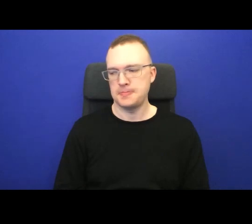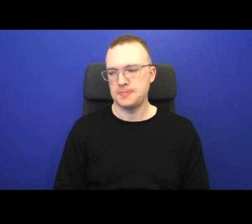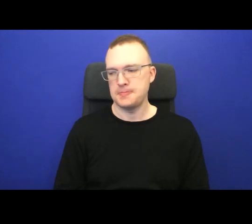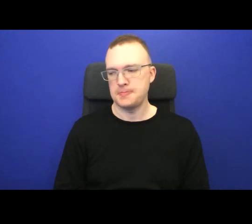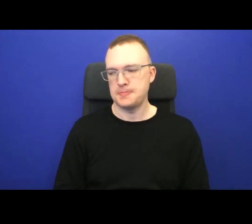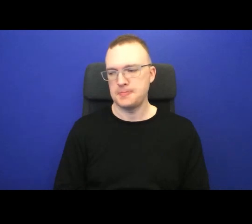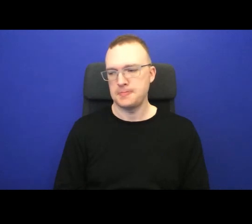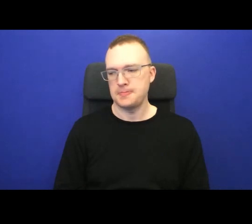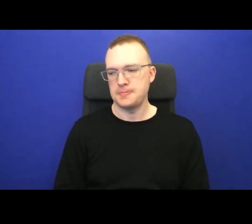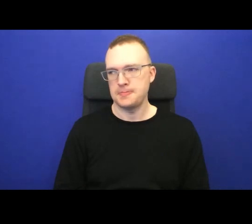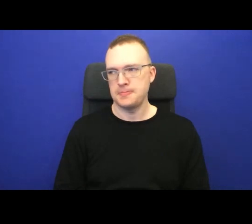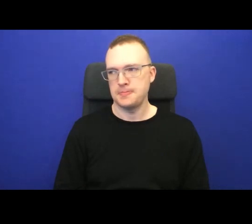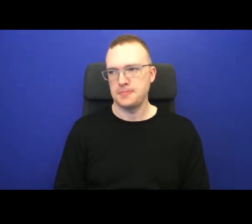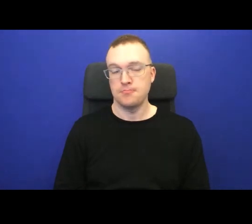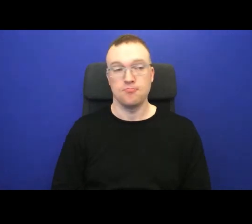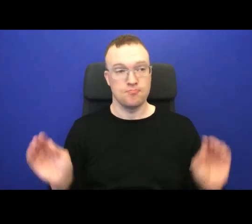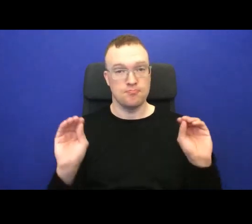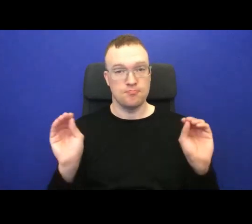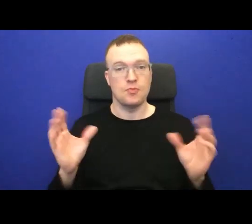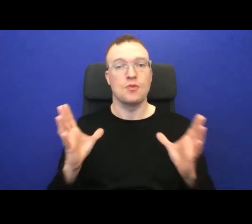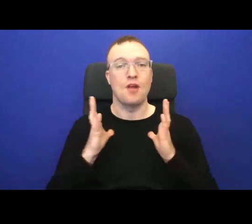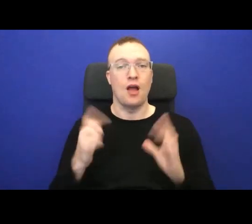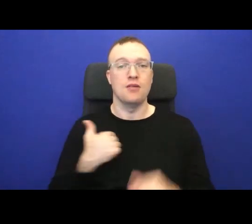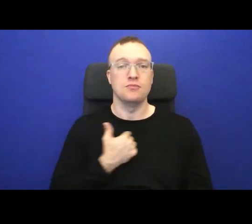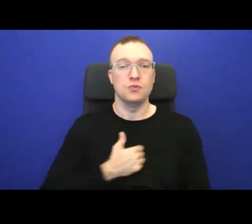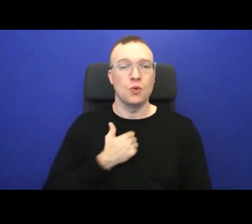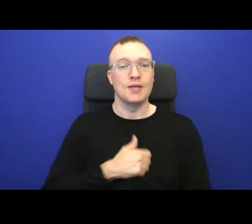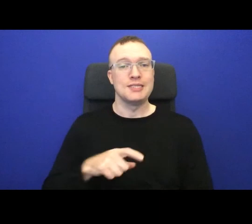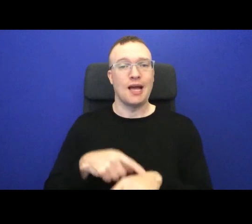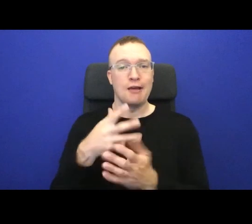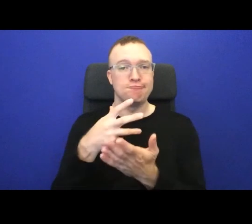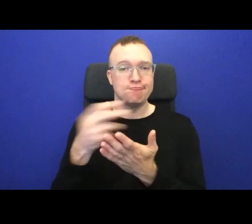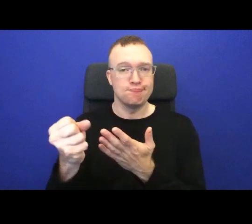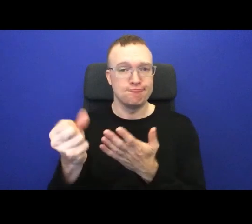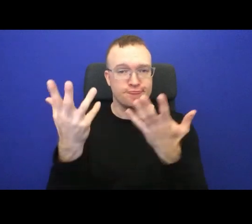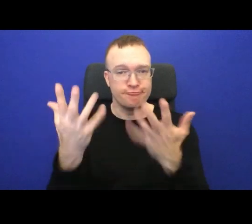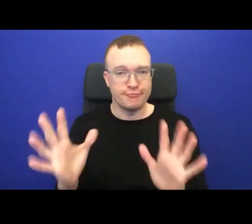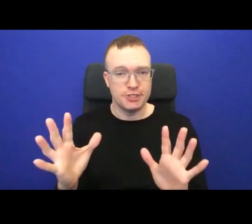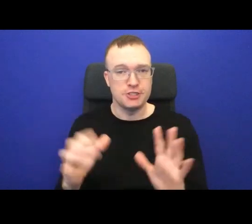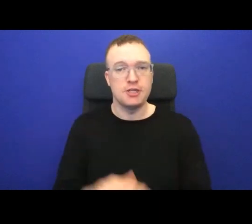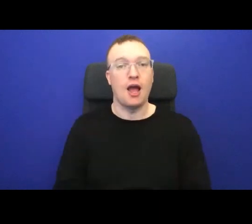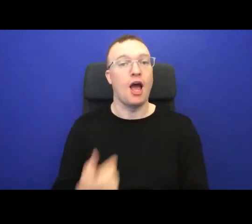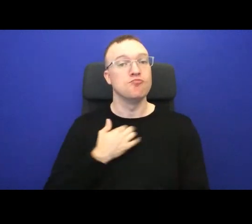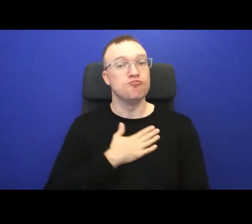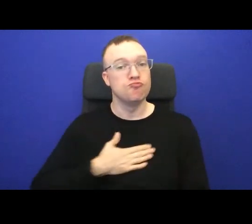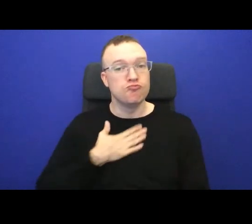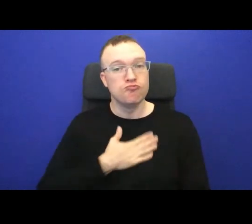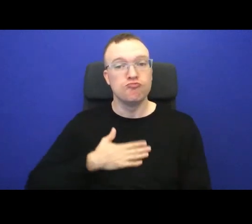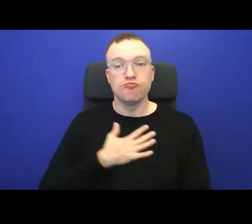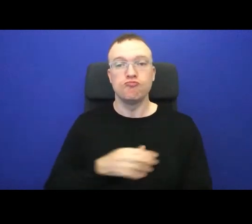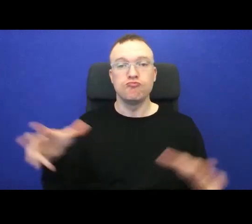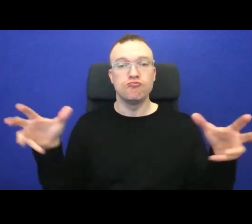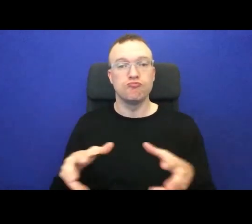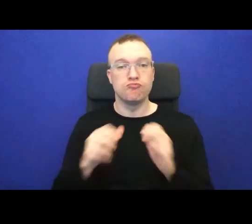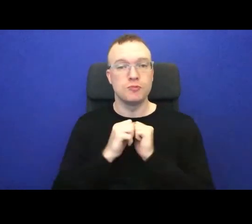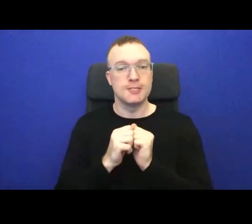If there's no more. Okay, so I'm afraid our time is up. I've really enjoyed putting this together, and I'll